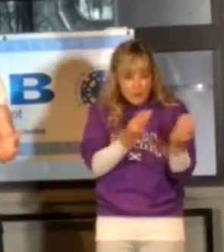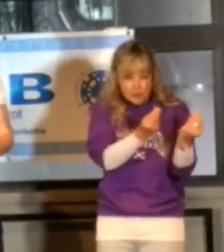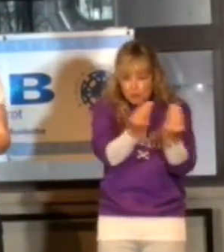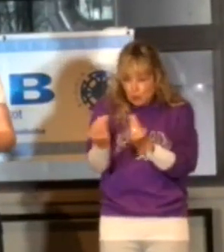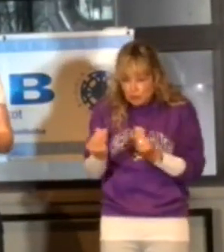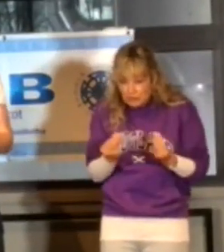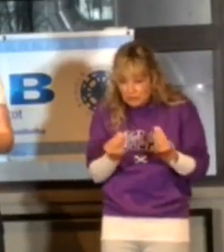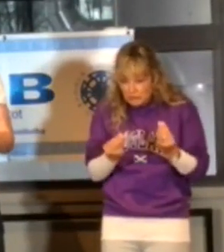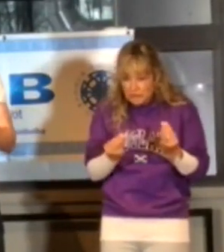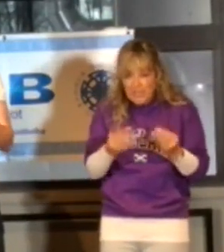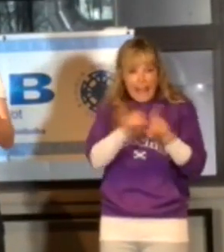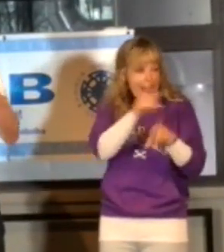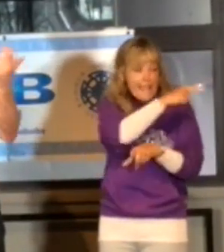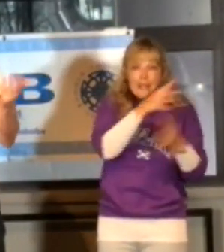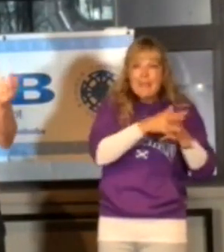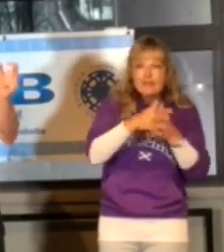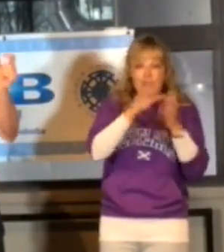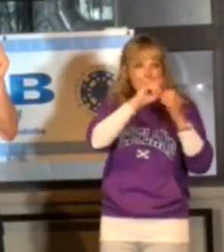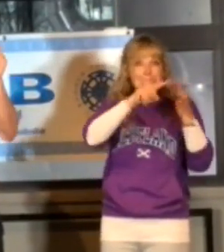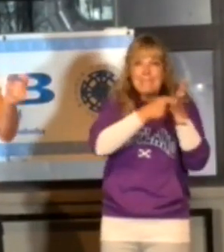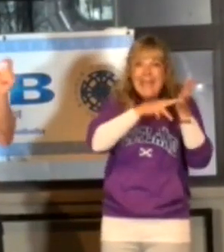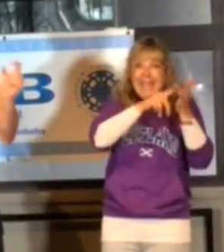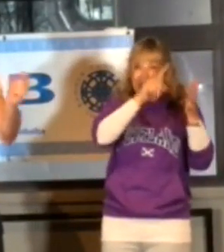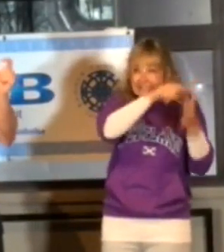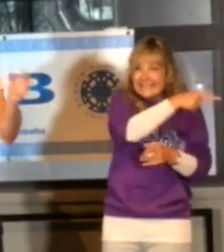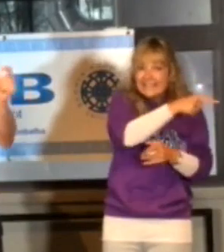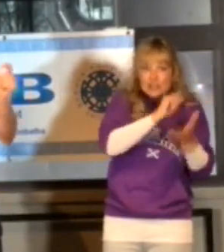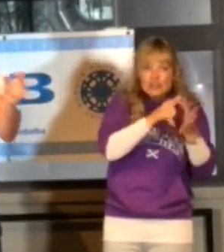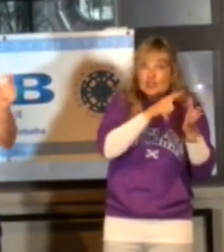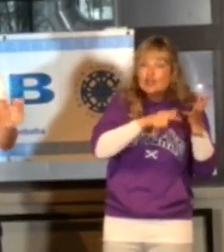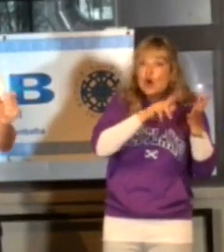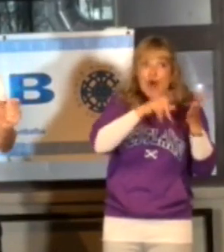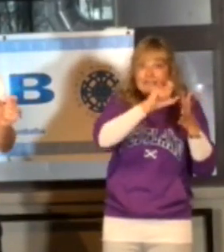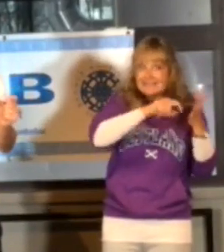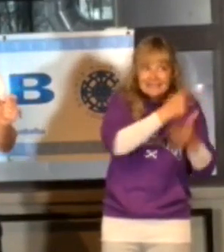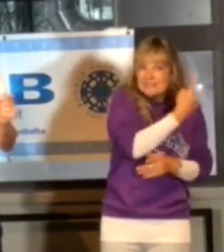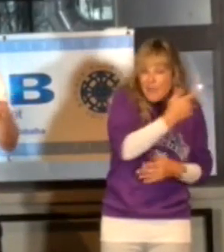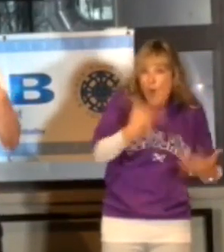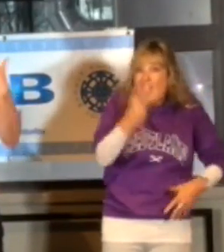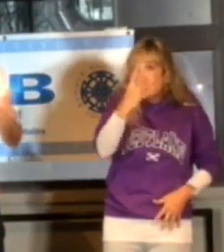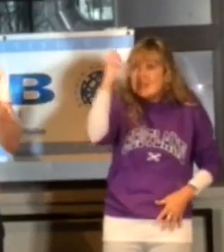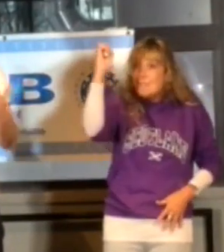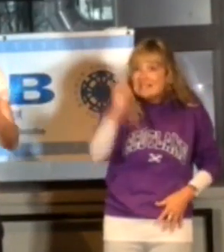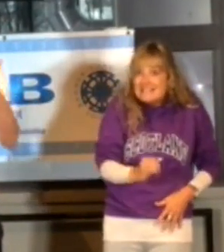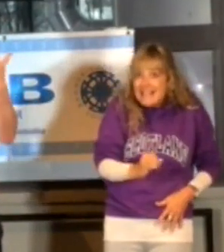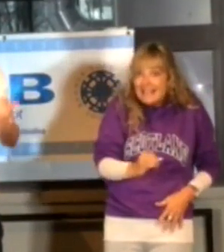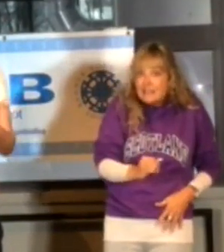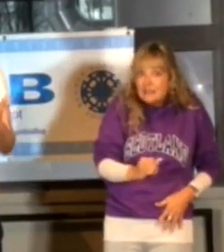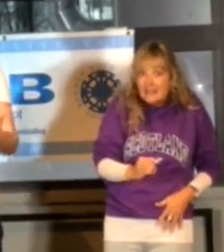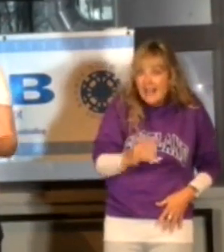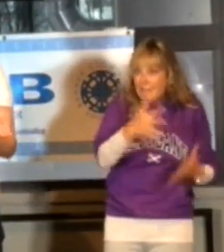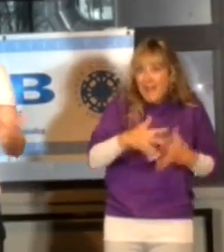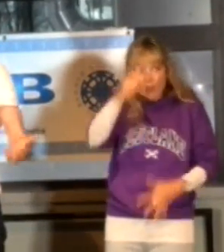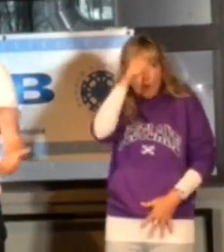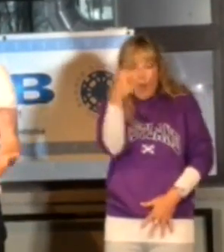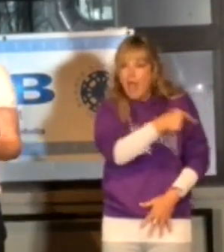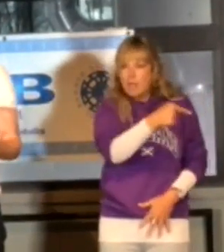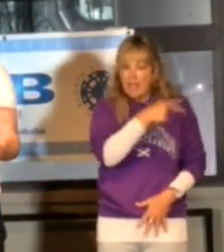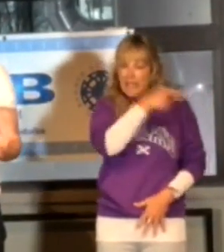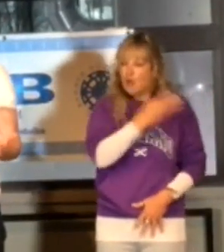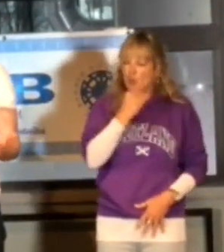the Barney Saunders campaign that took a senator that only 3% of American knew about to the most trusted, respected senator